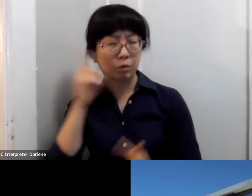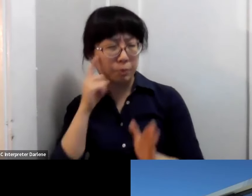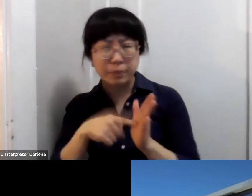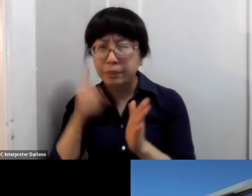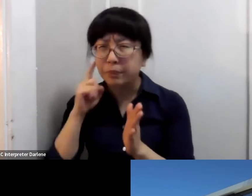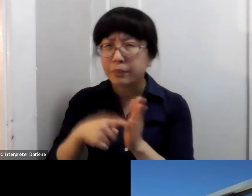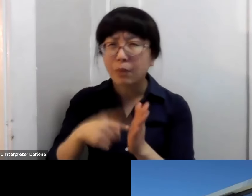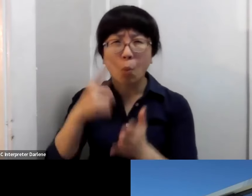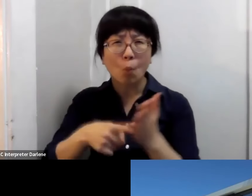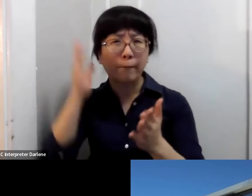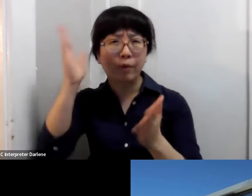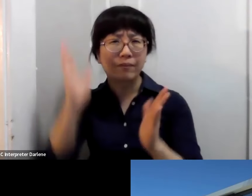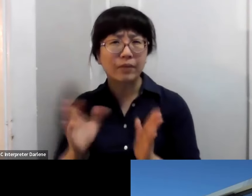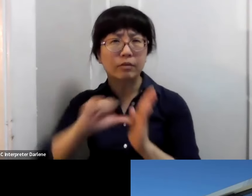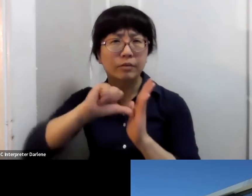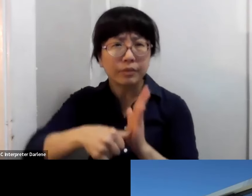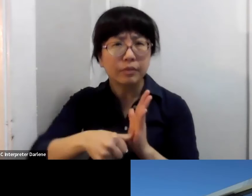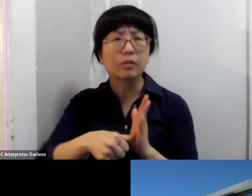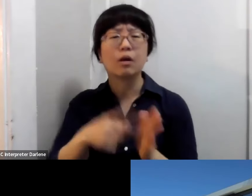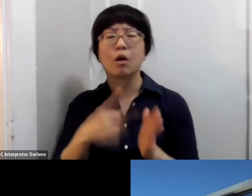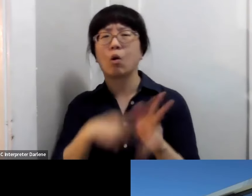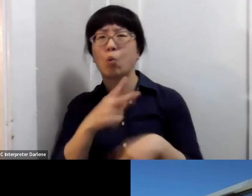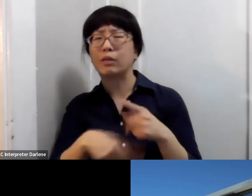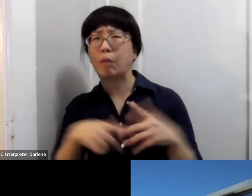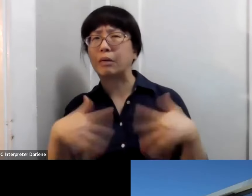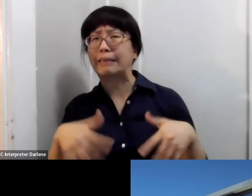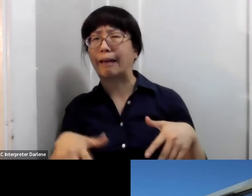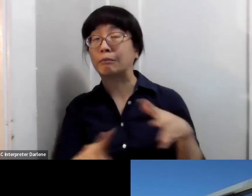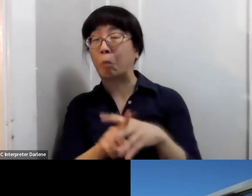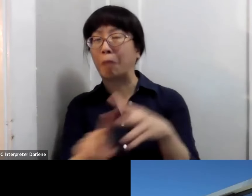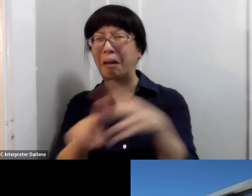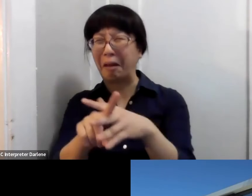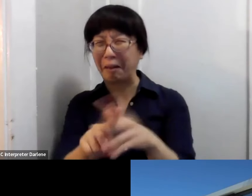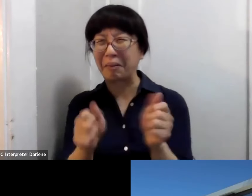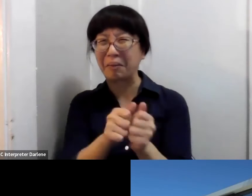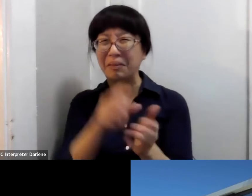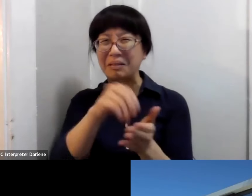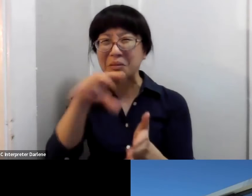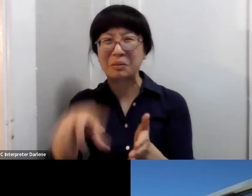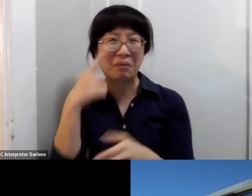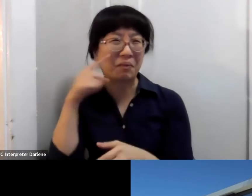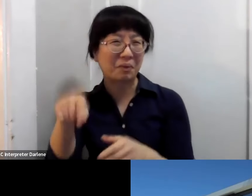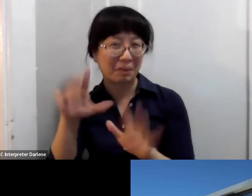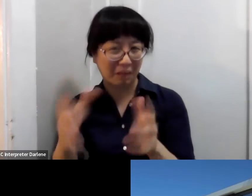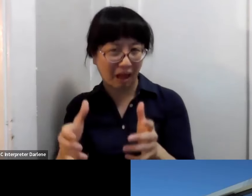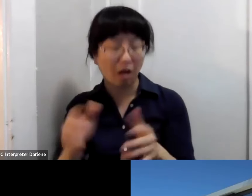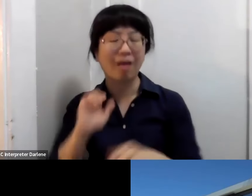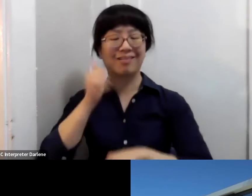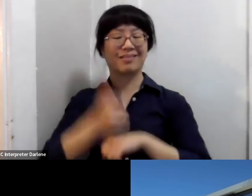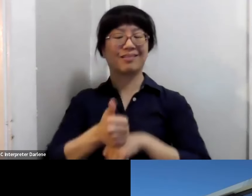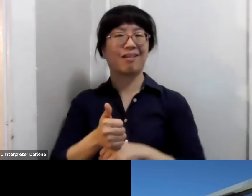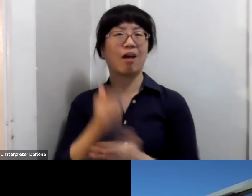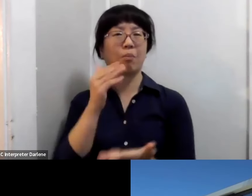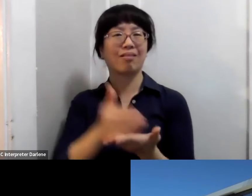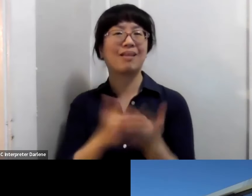professor's emphasizing, what kinds of anxieties are popping up among students in relation to the class, and build lesson plans around